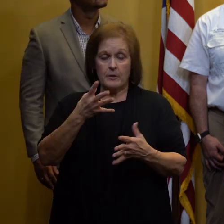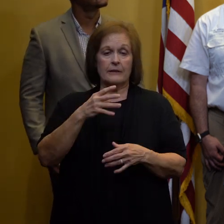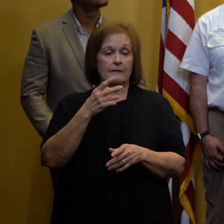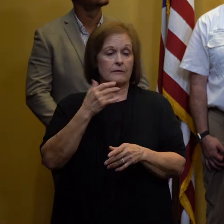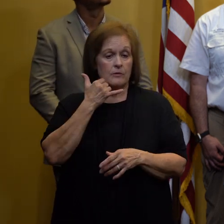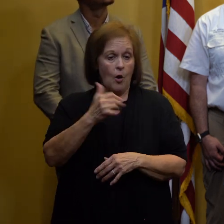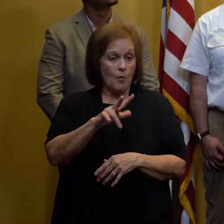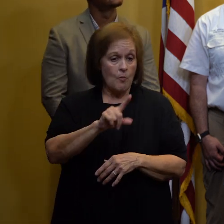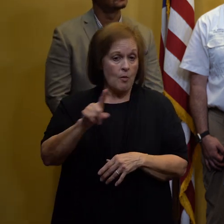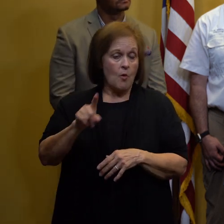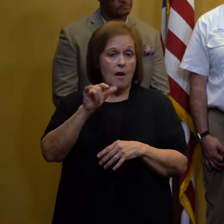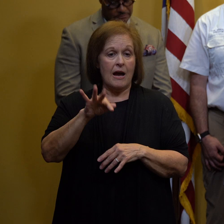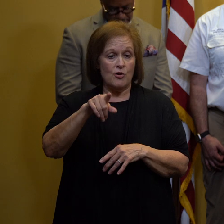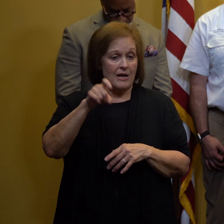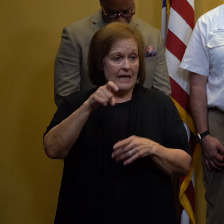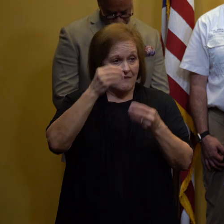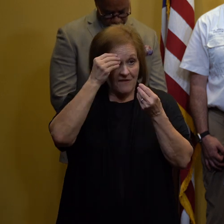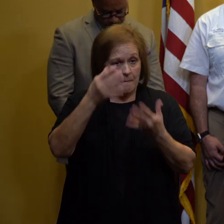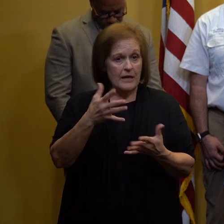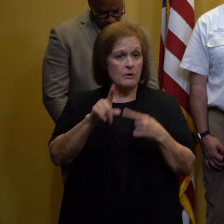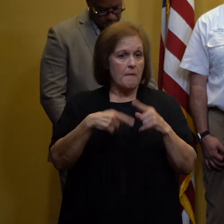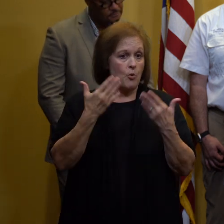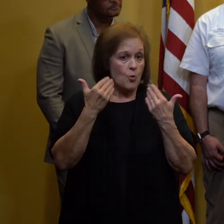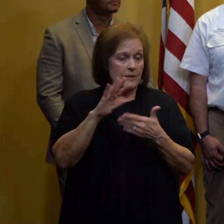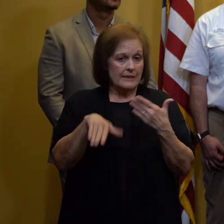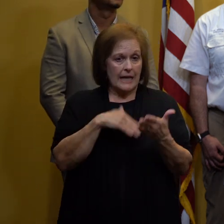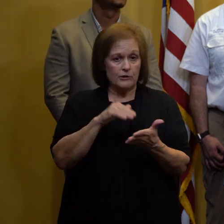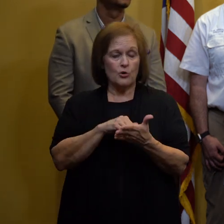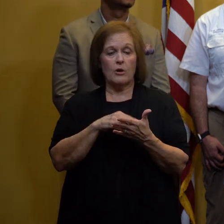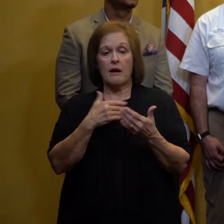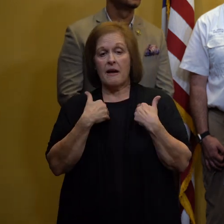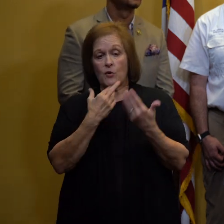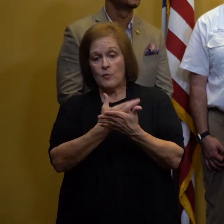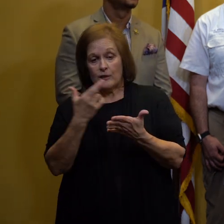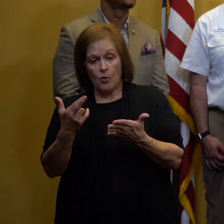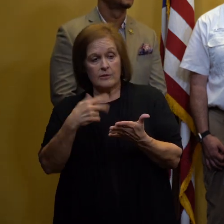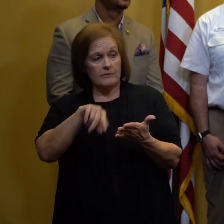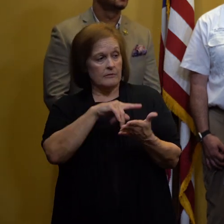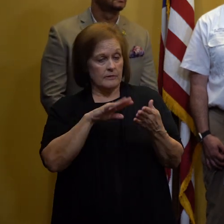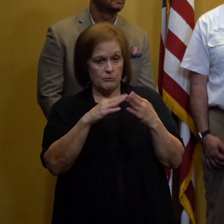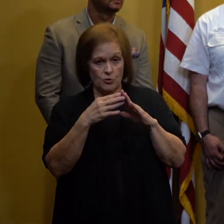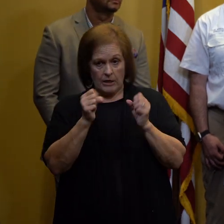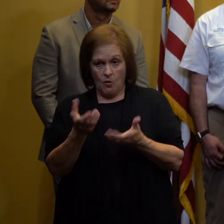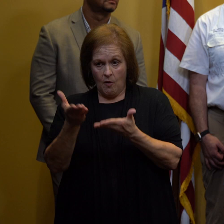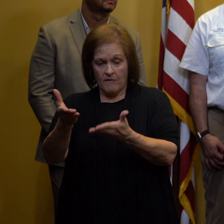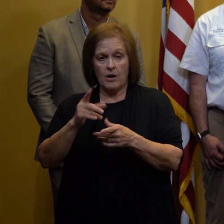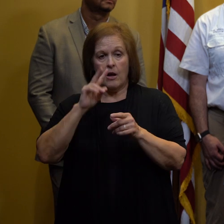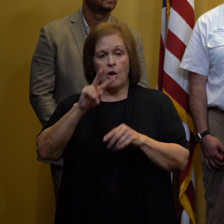have any needs, if you need information on where cooling centers might be or what resources might be available in the community. Go